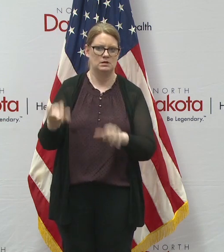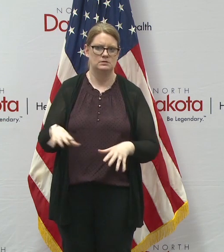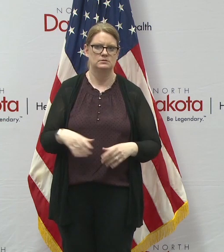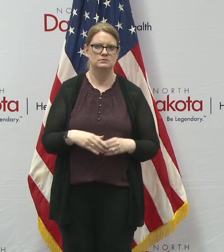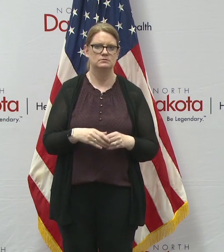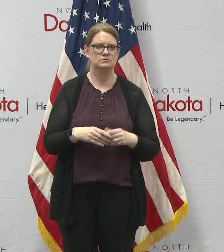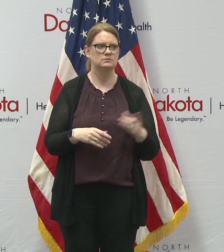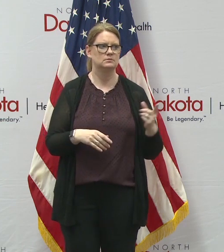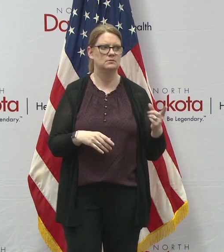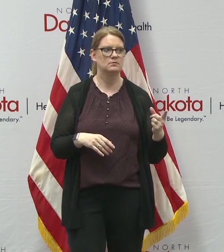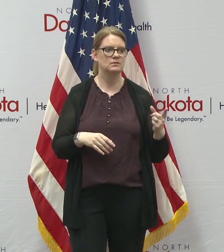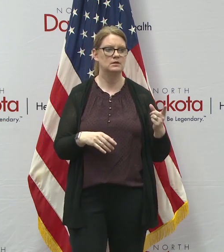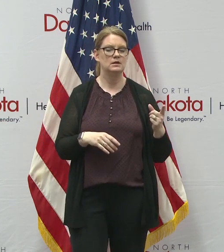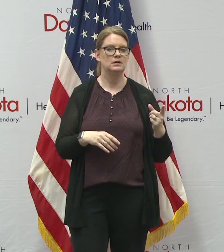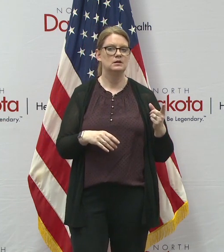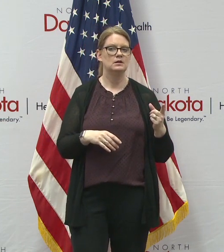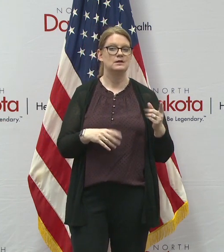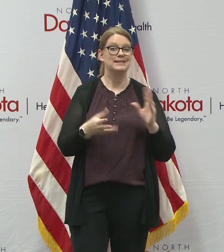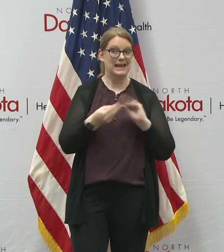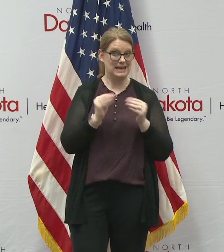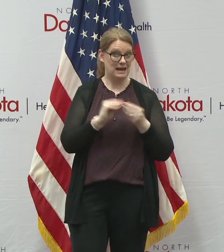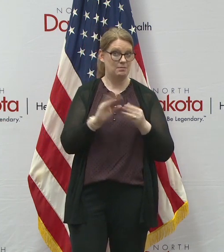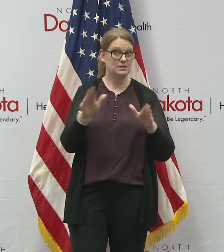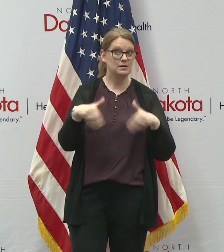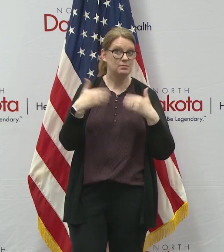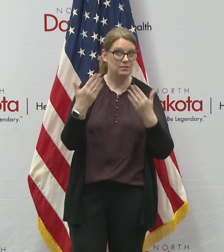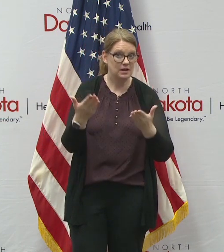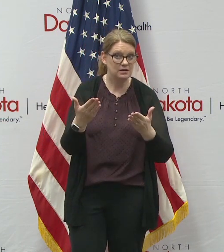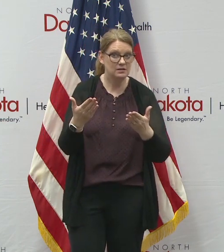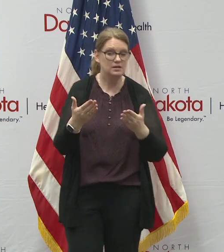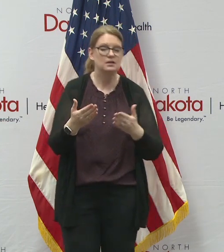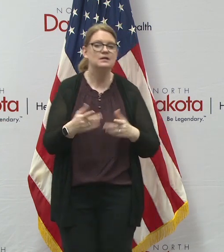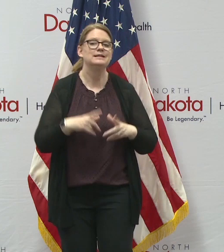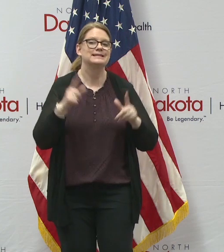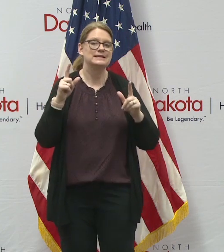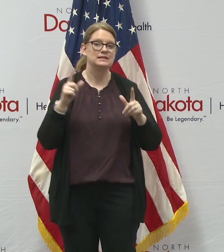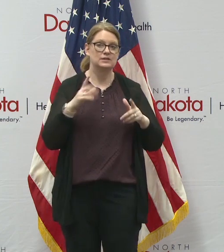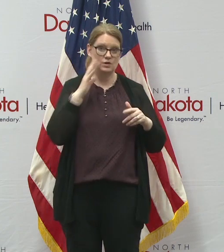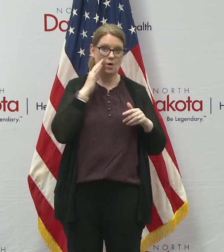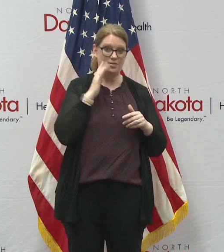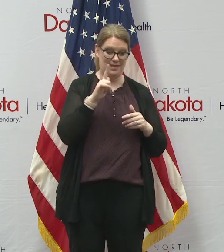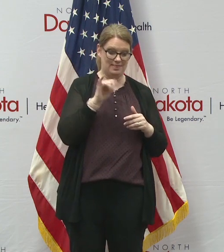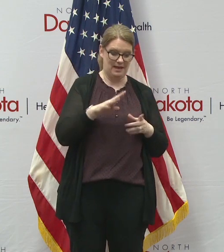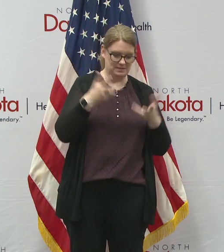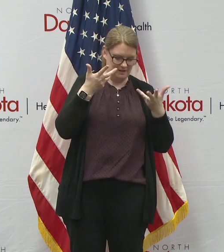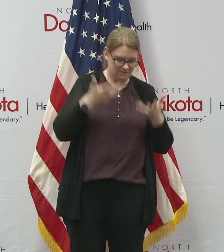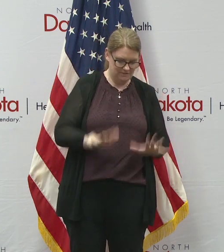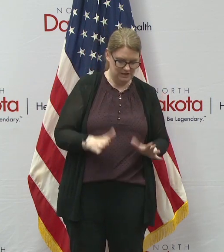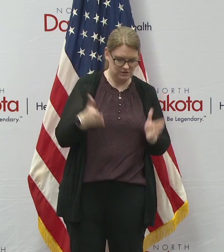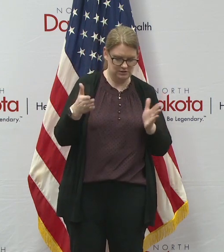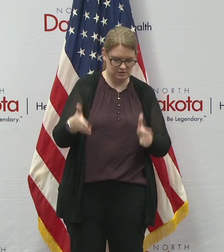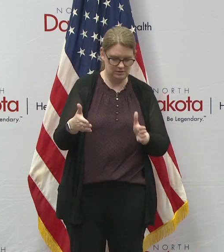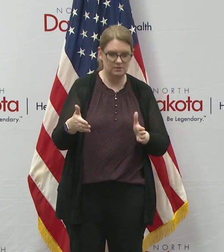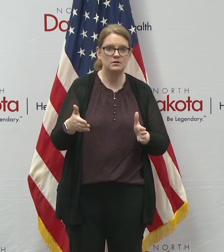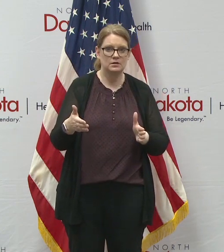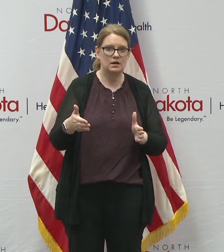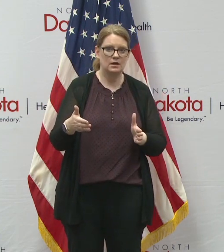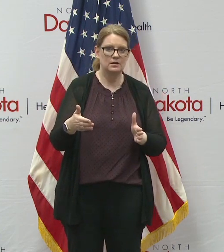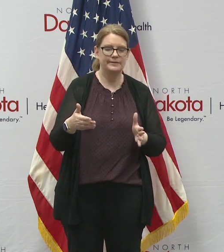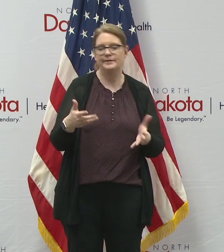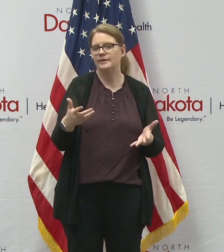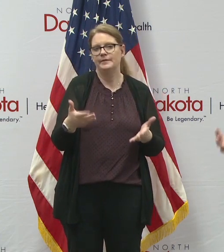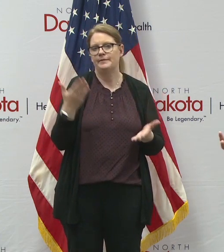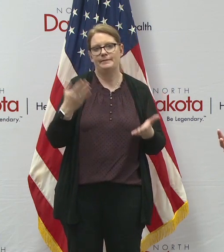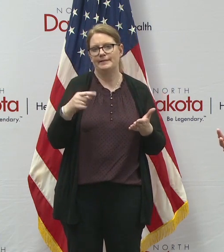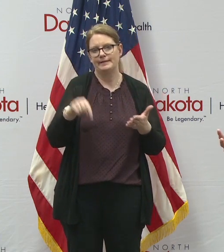And again, that's the numbers that we're giving you are the tests that are completed coming out of the lab. Could have been a higher number, like on